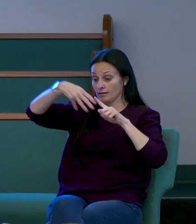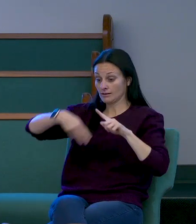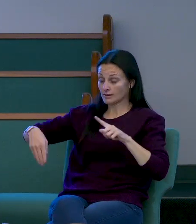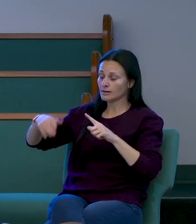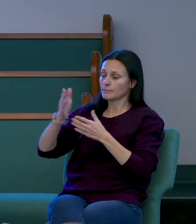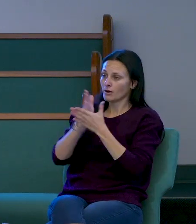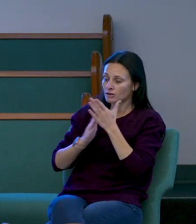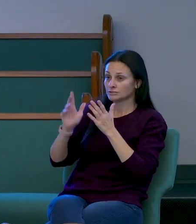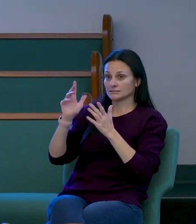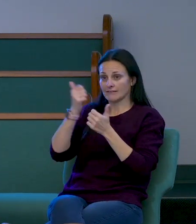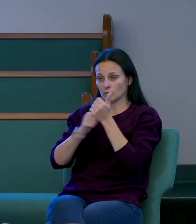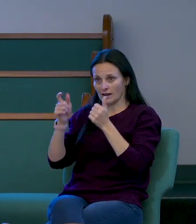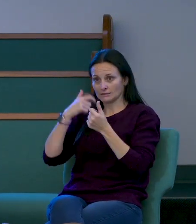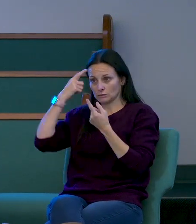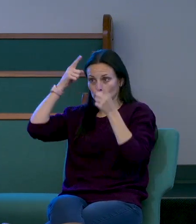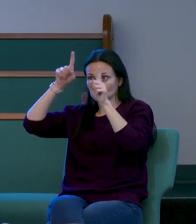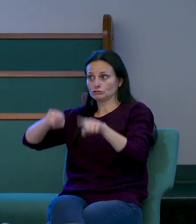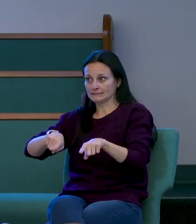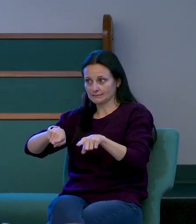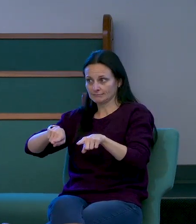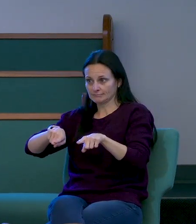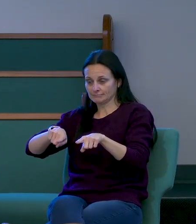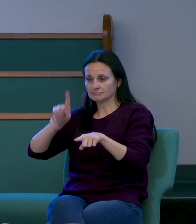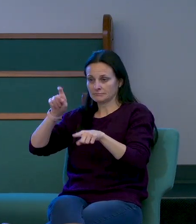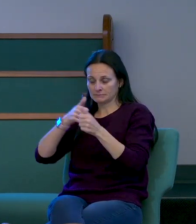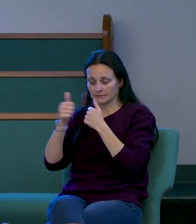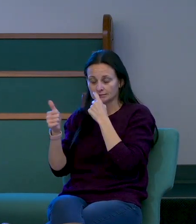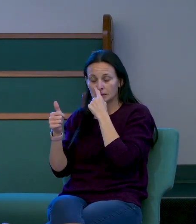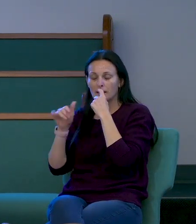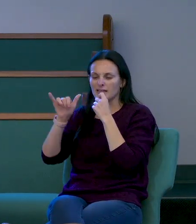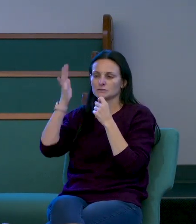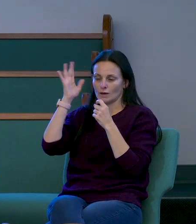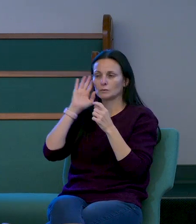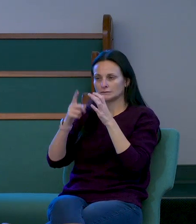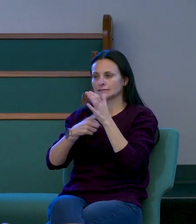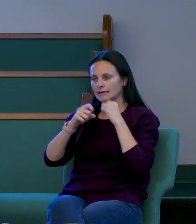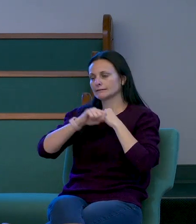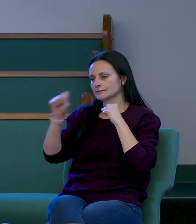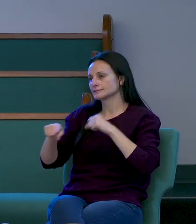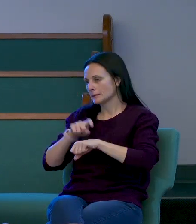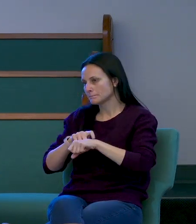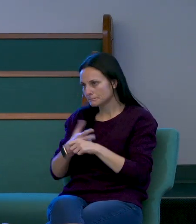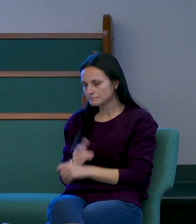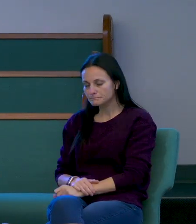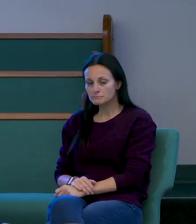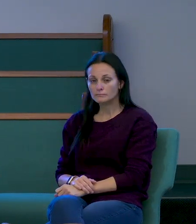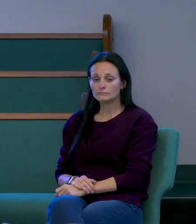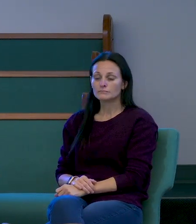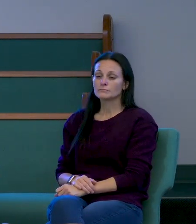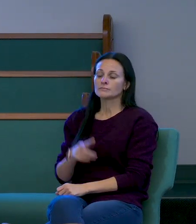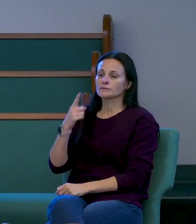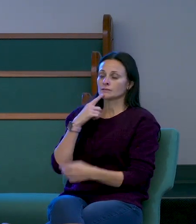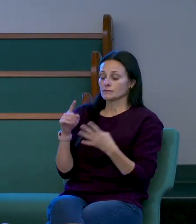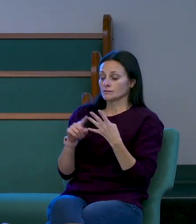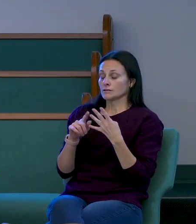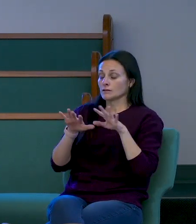the bodies have to also agree. So that's why that will take a little bit more time. He says, we